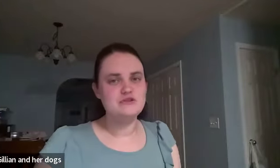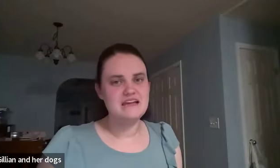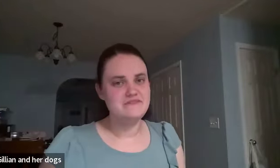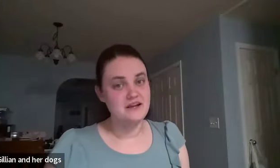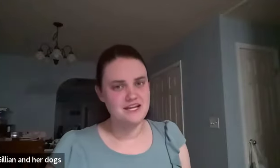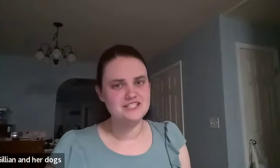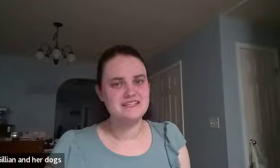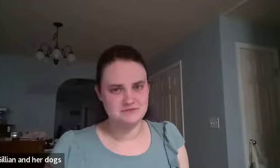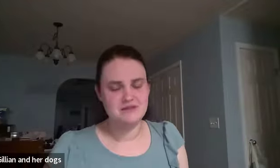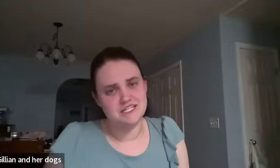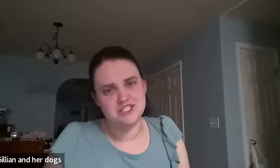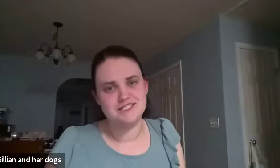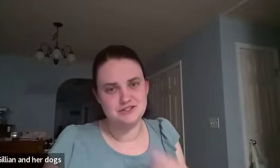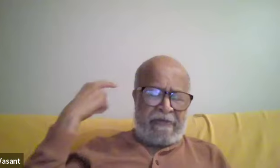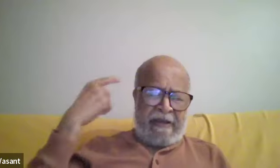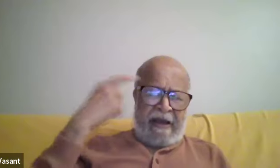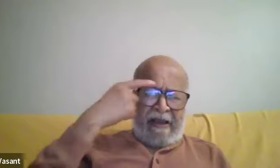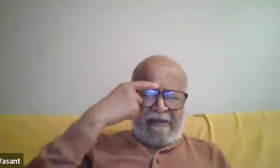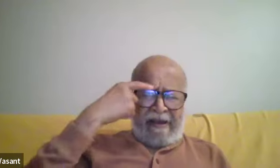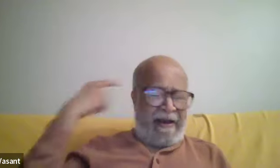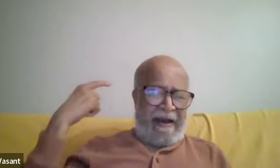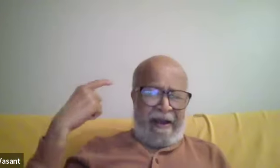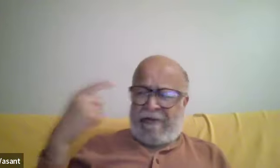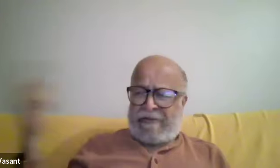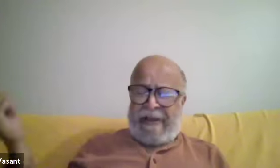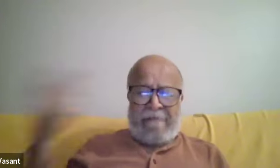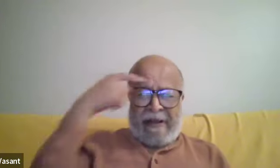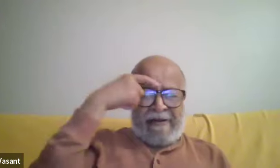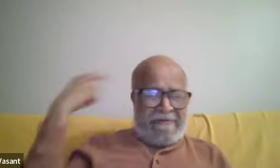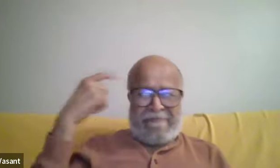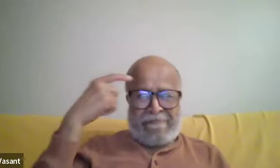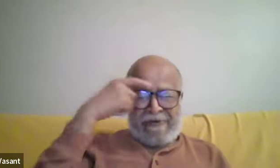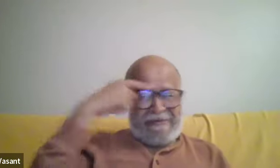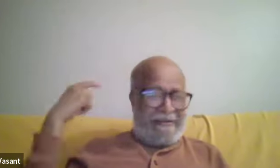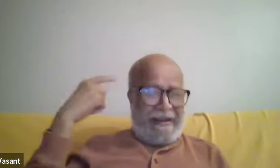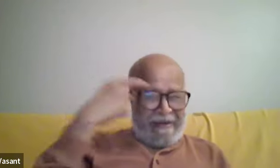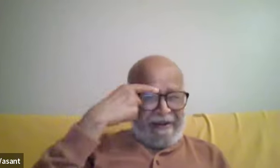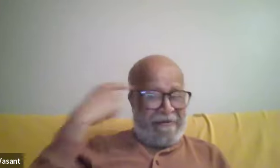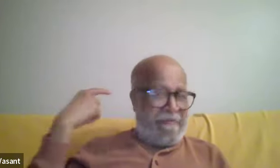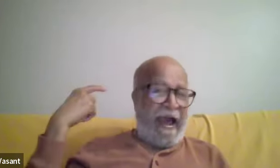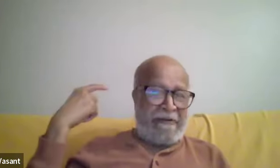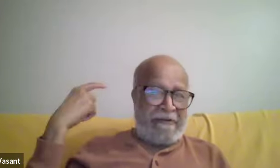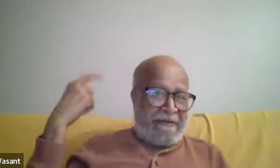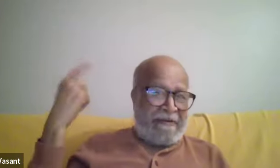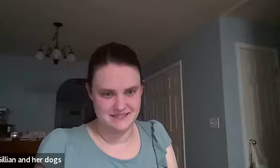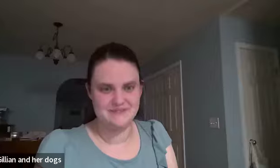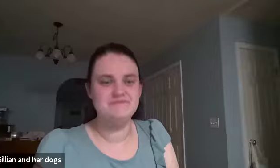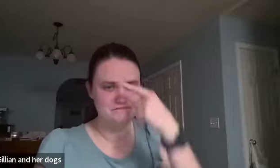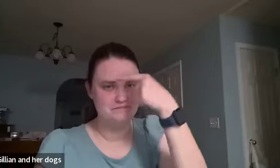those slight variations that sometimes it's Yes, just because shorter. and I was telling my was like black Yes. instead